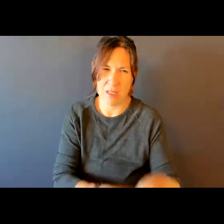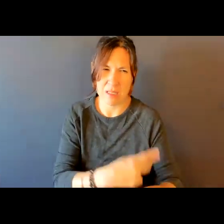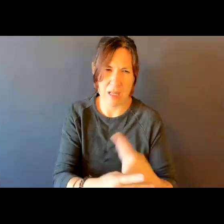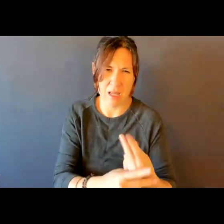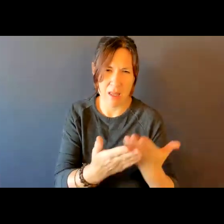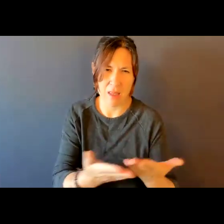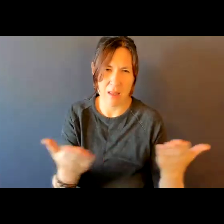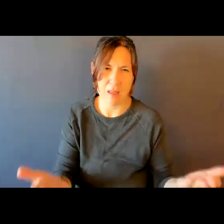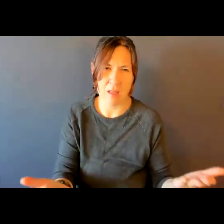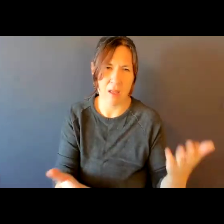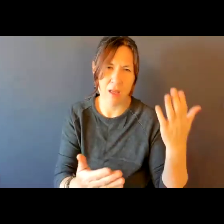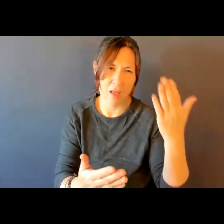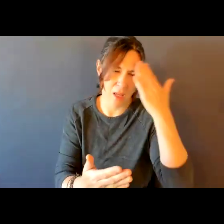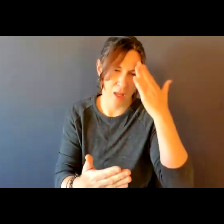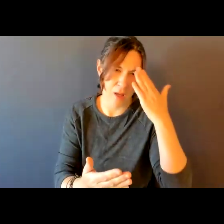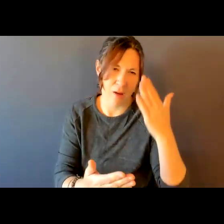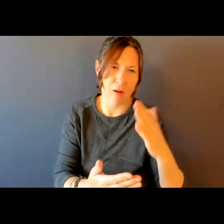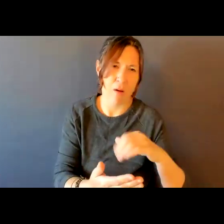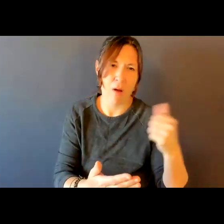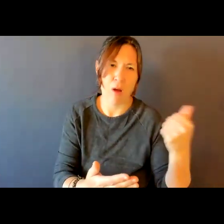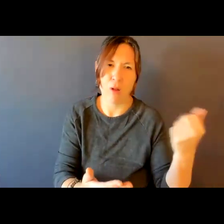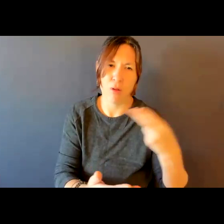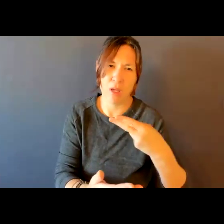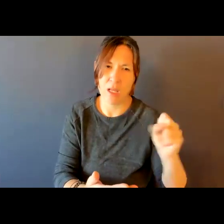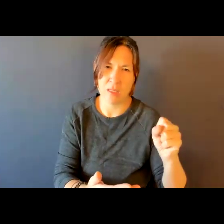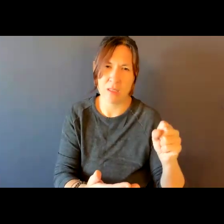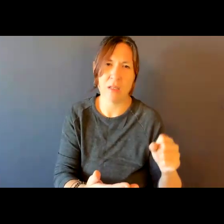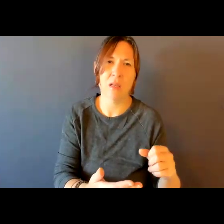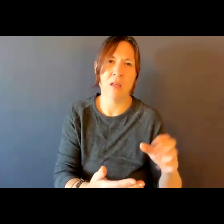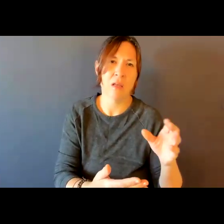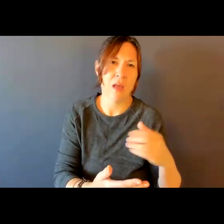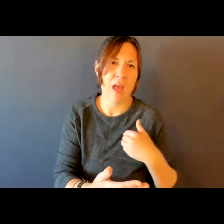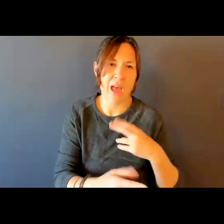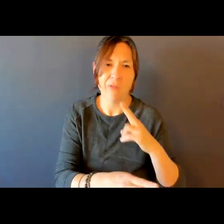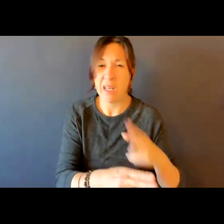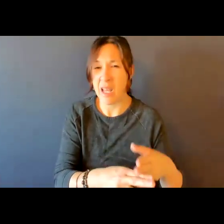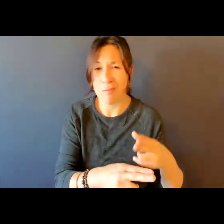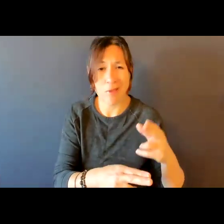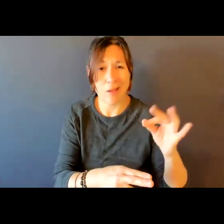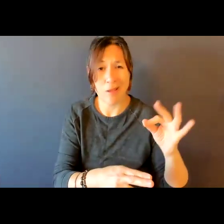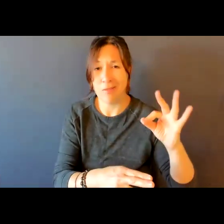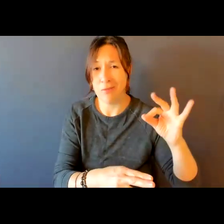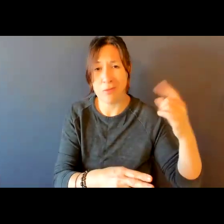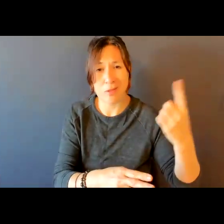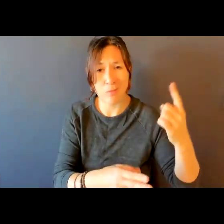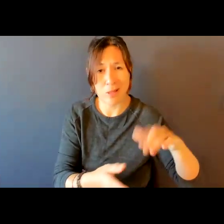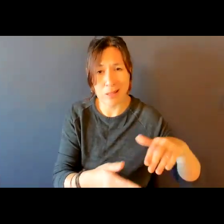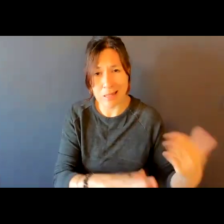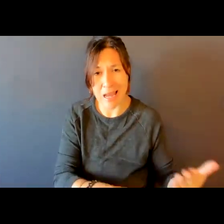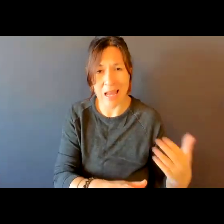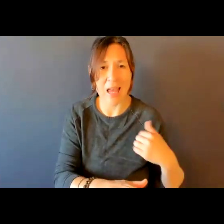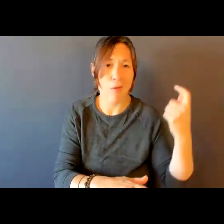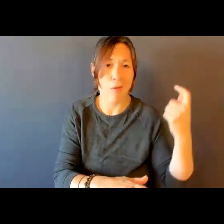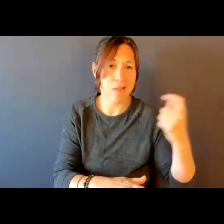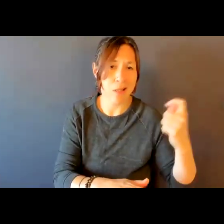fact, some of our other high schools get named in estates all the time and have scholarships set up in